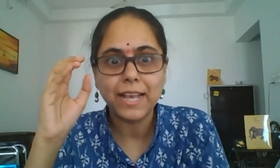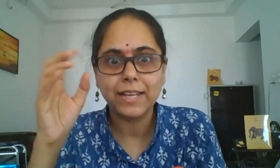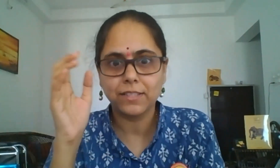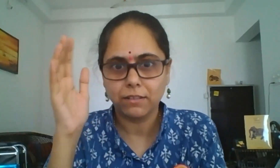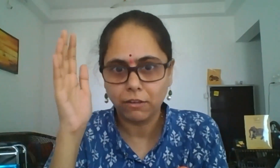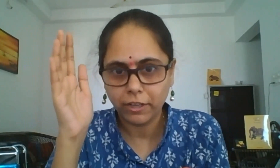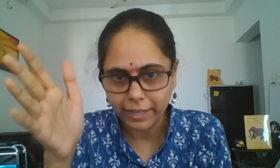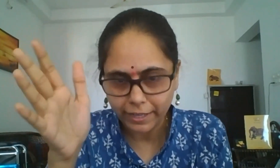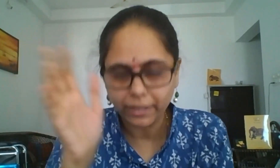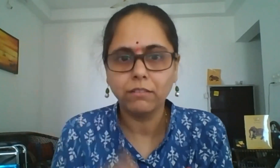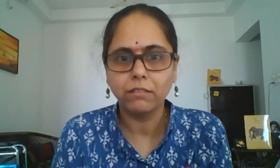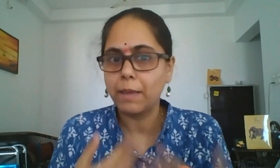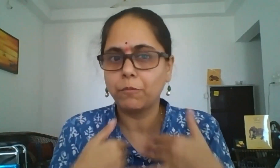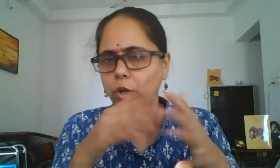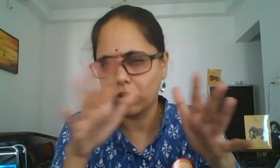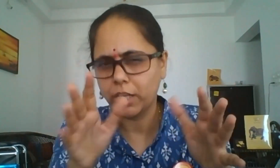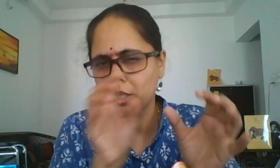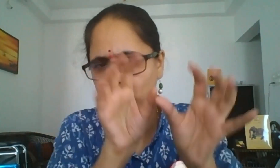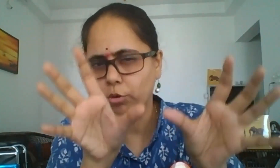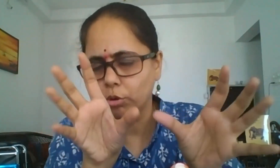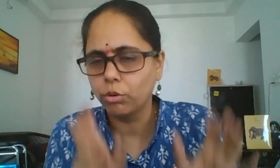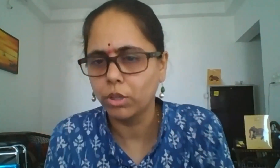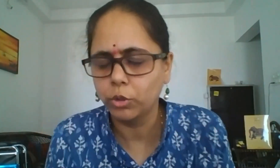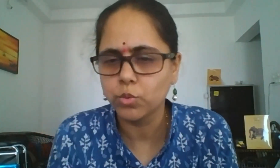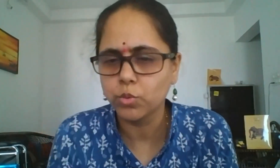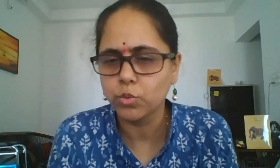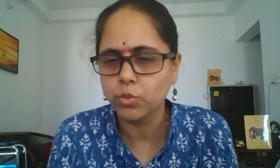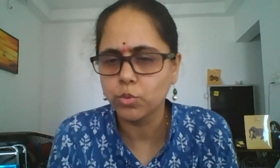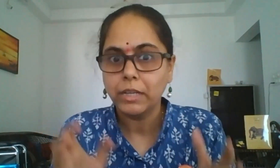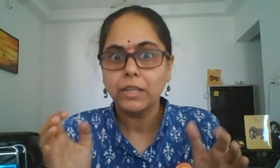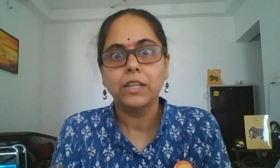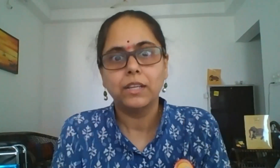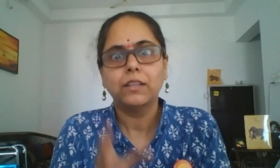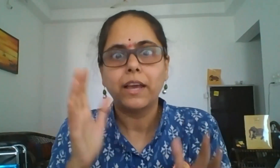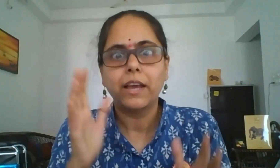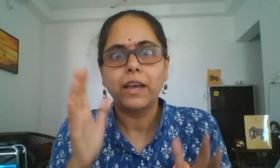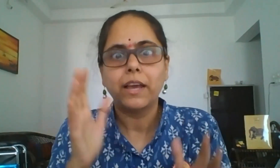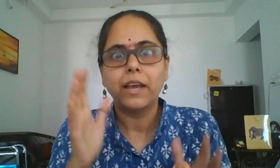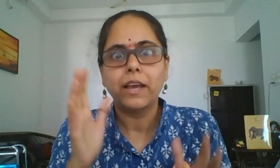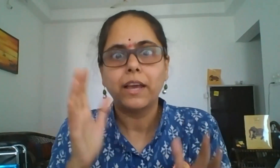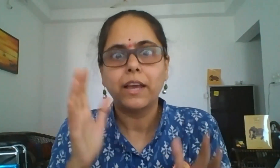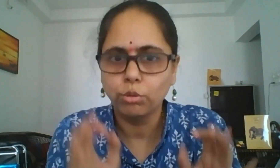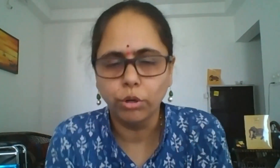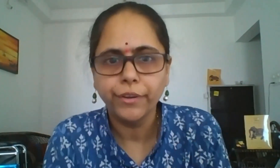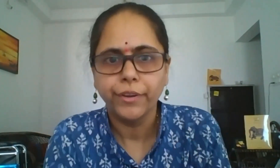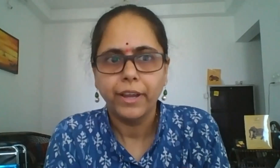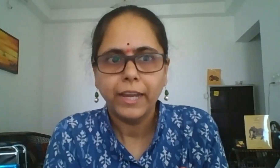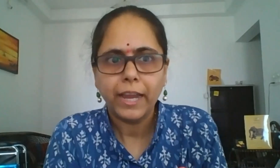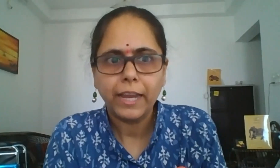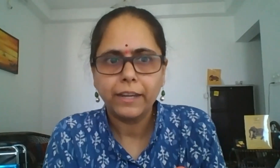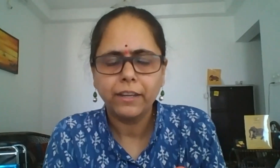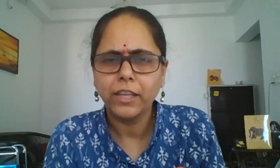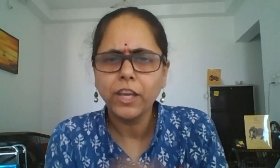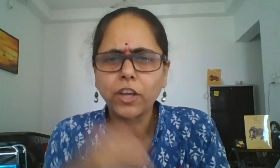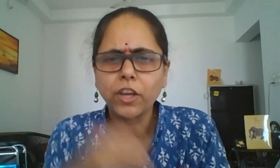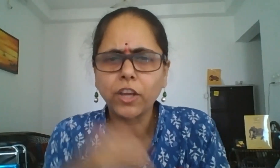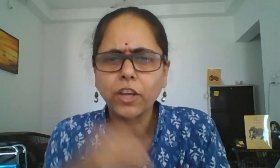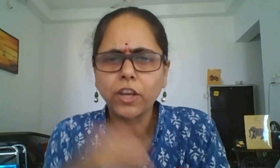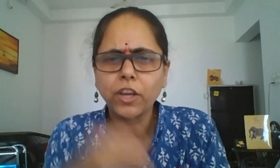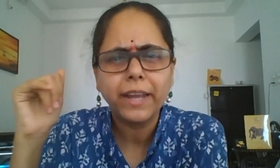as a techie. I am a non-techie, so I don't know all those words, but I is too good. And he calls me at night 10